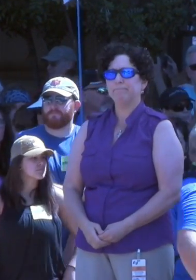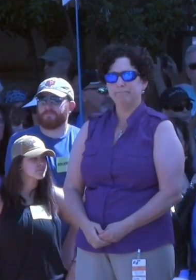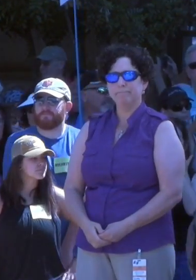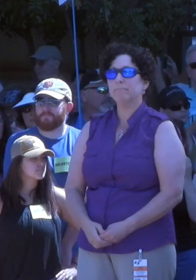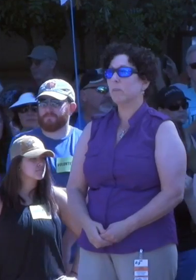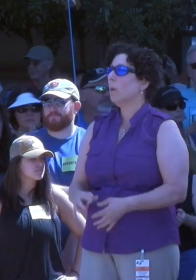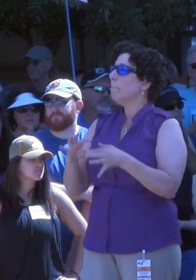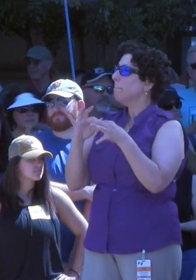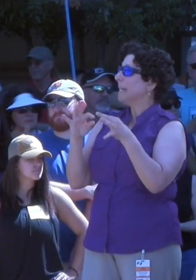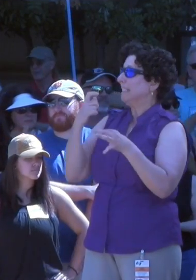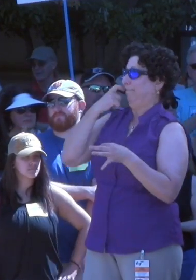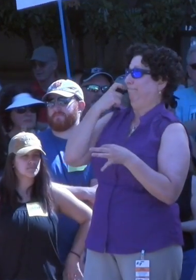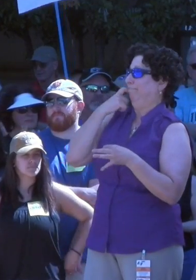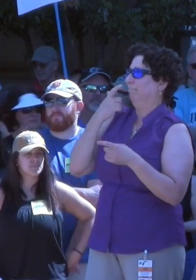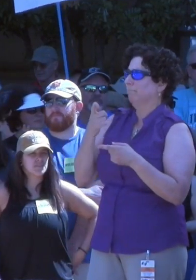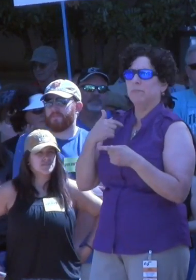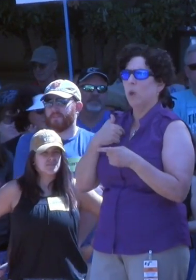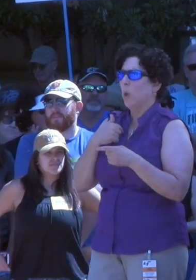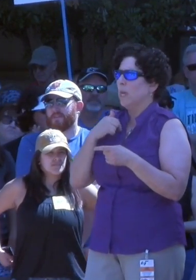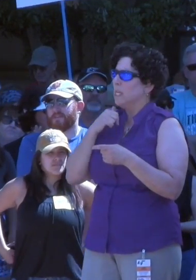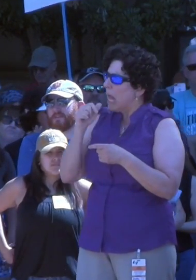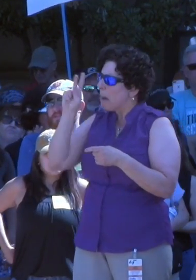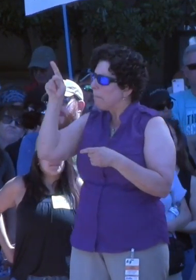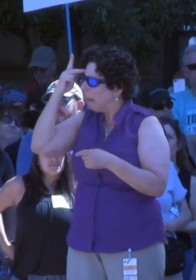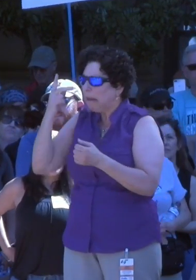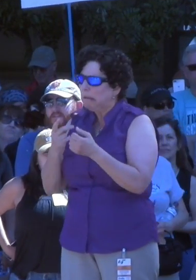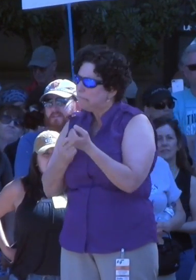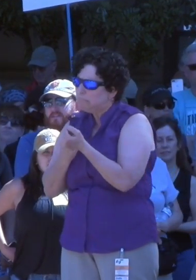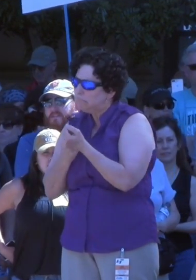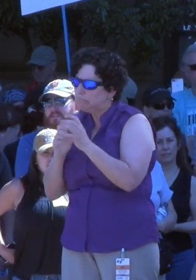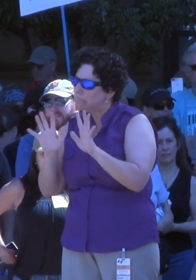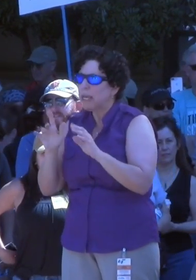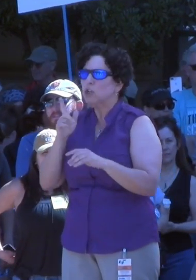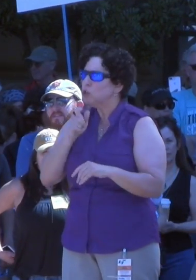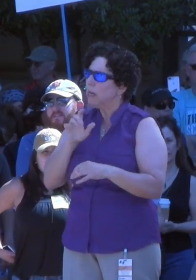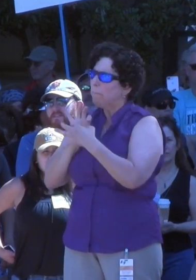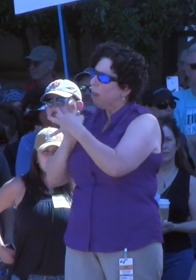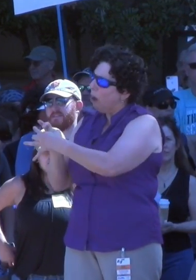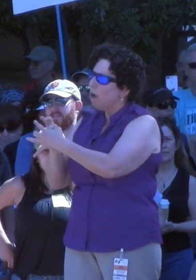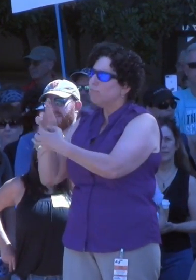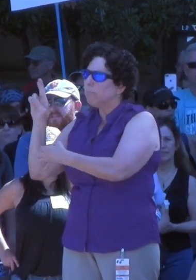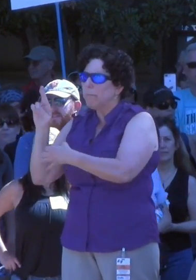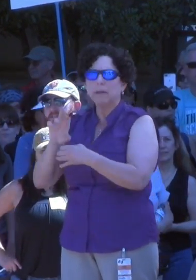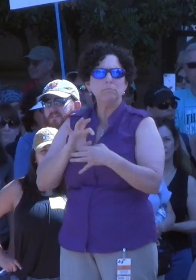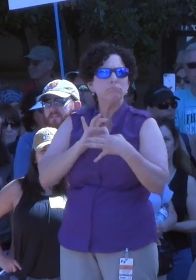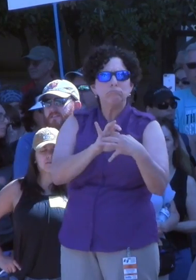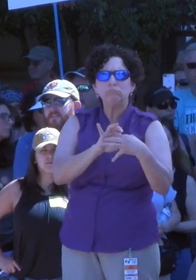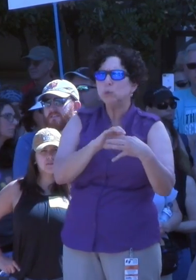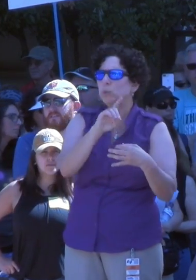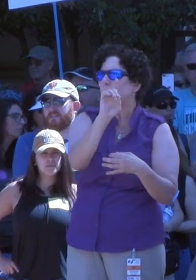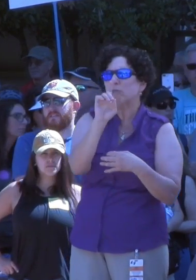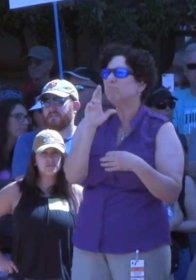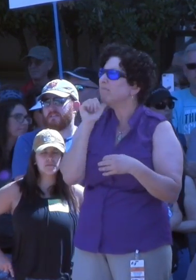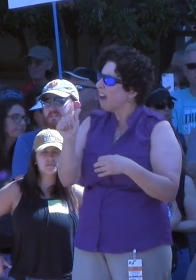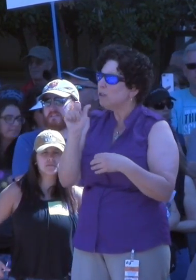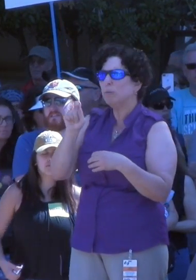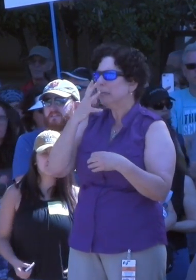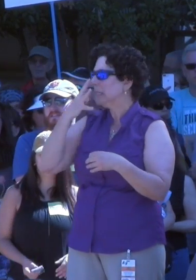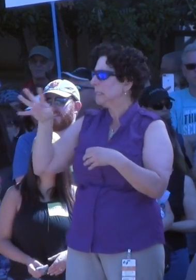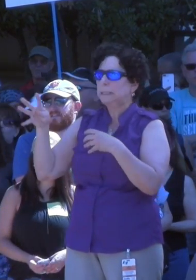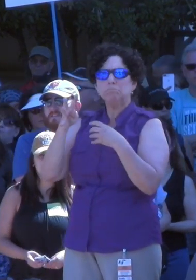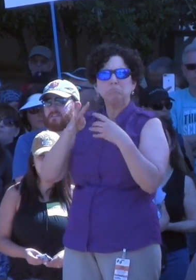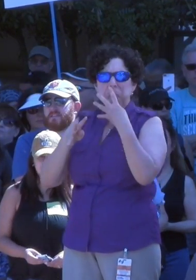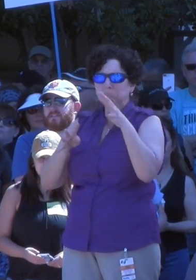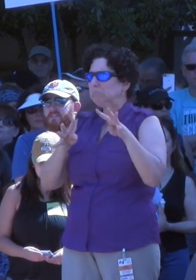Just mentioned, science is not intrinsically political. It shouldn't belong to any party or dismissed by any party when the results are not in line